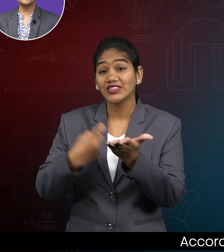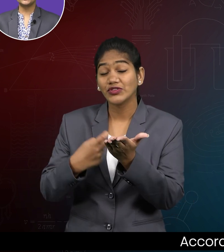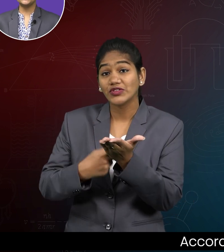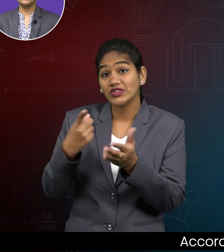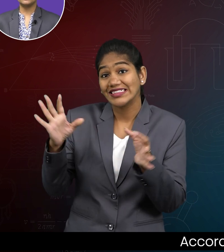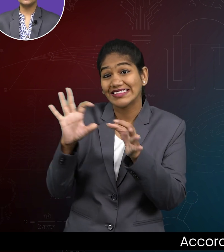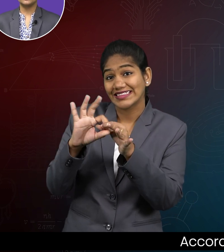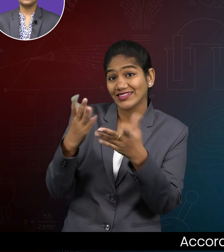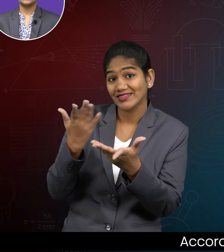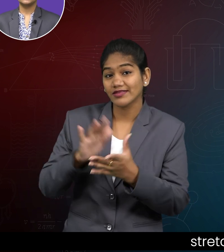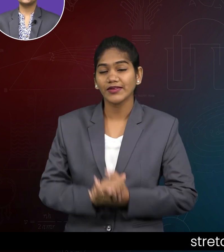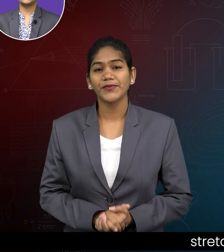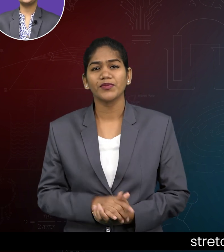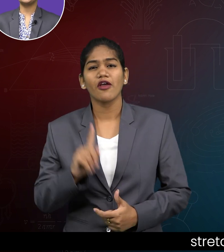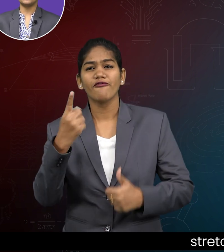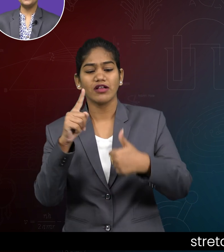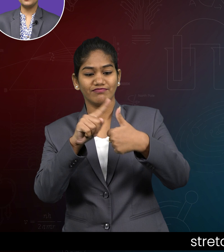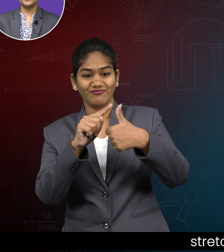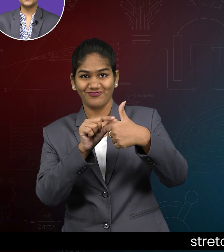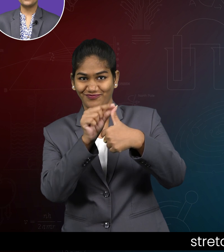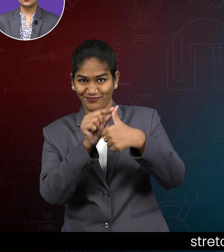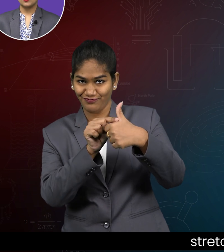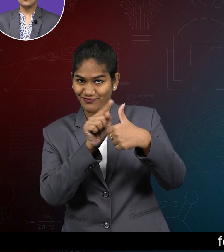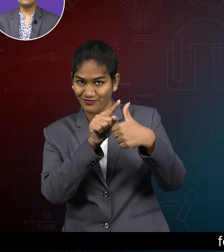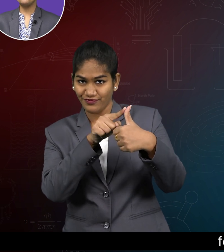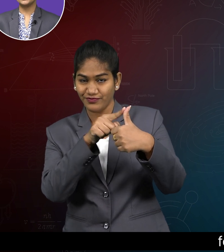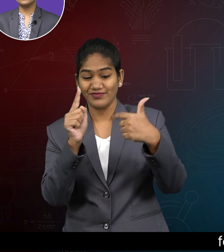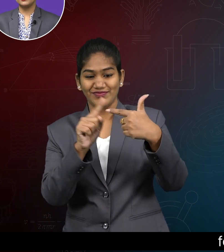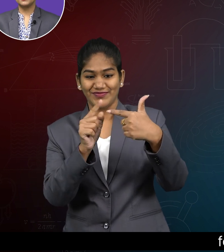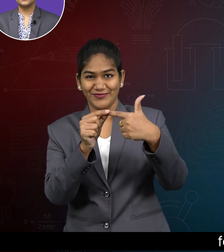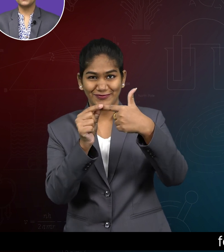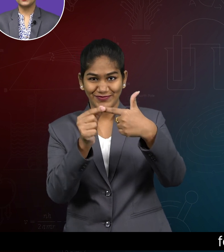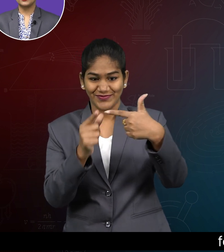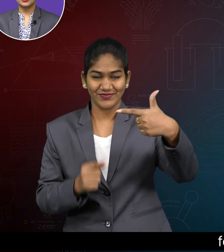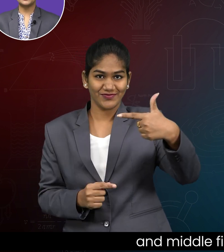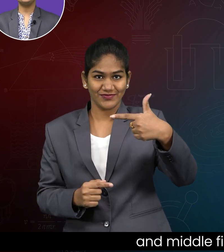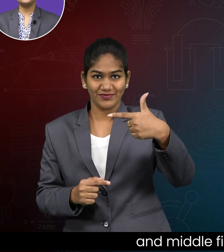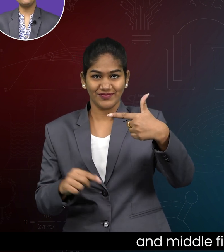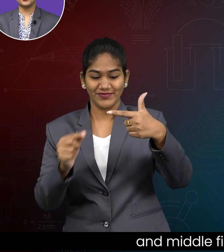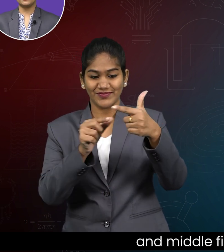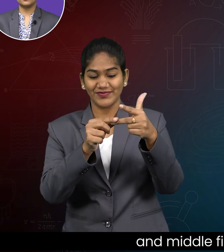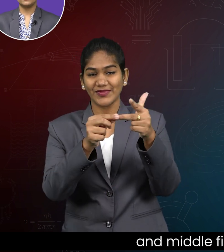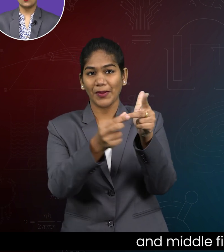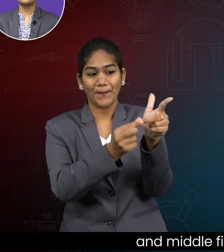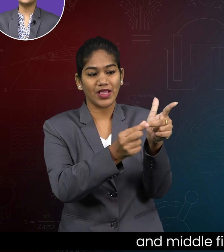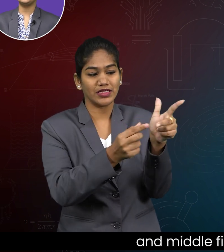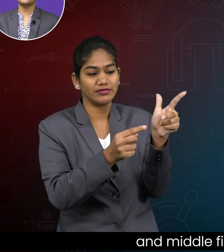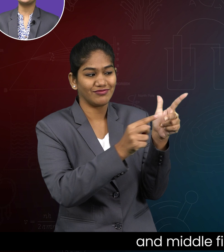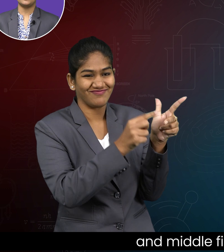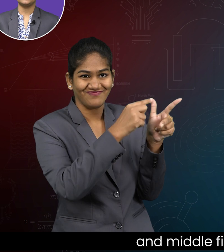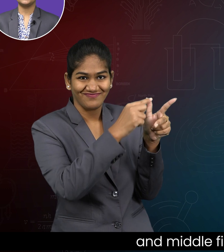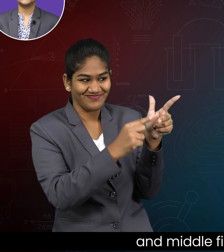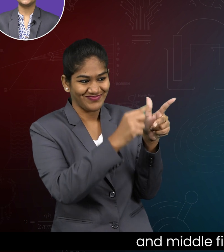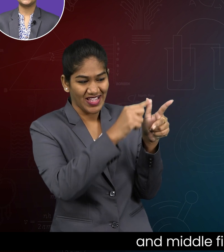According to this rule, stretch the thumb, forefinger and middle finger of your